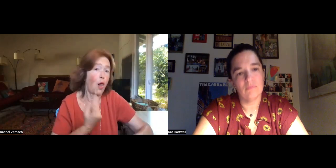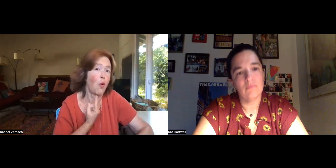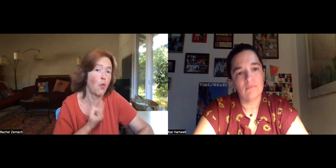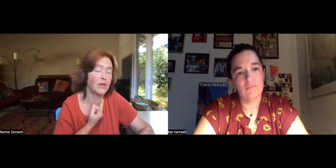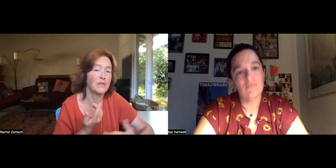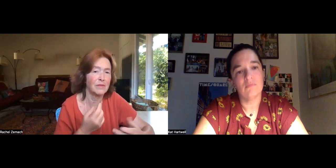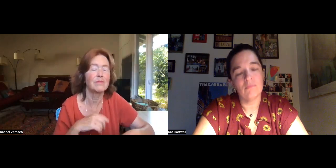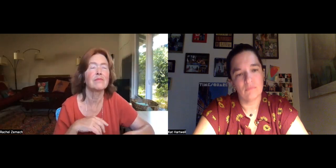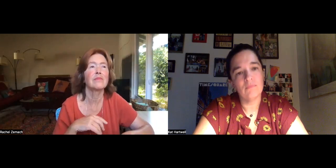well,